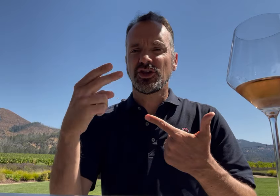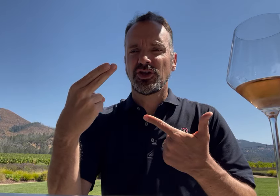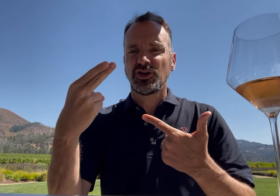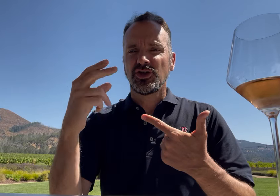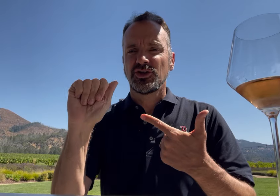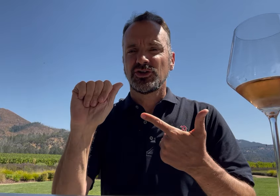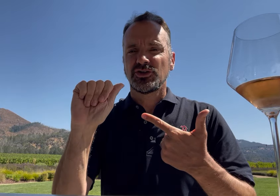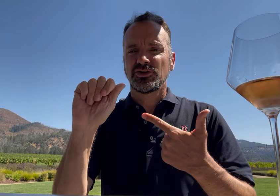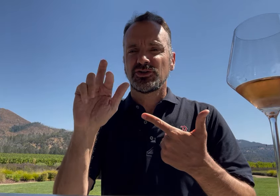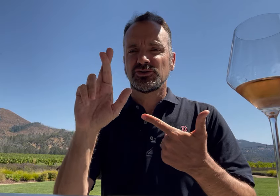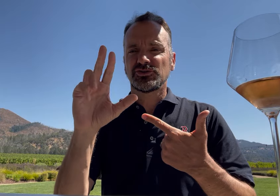and